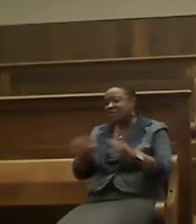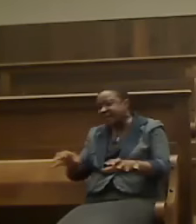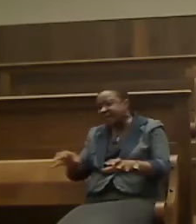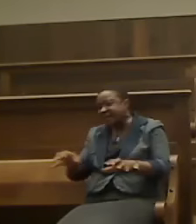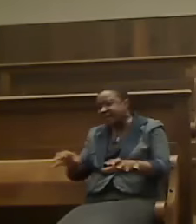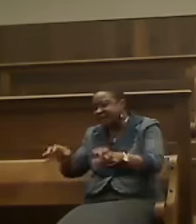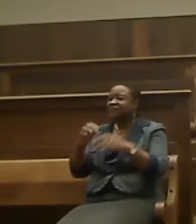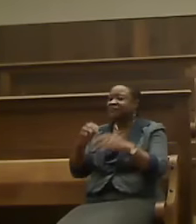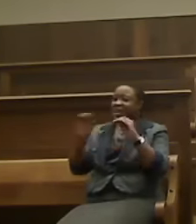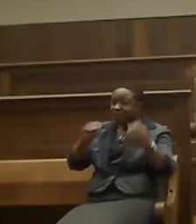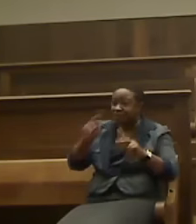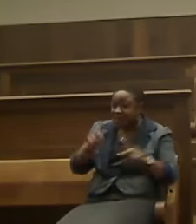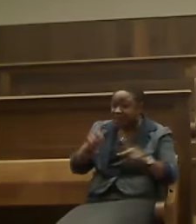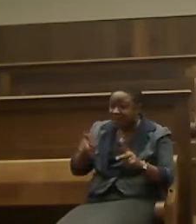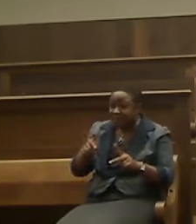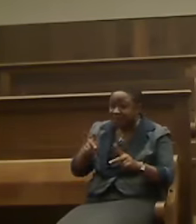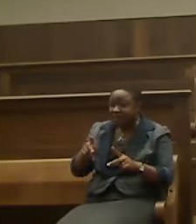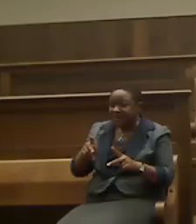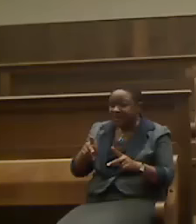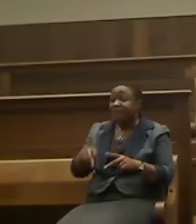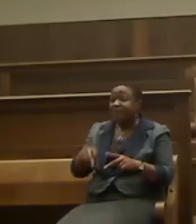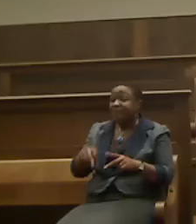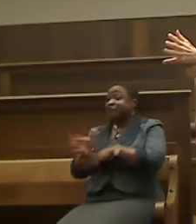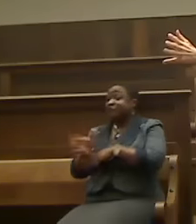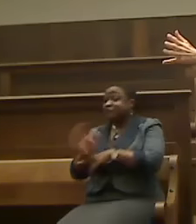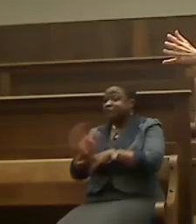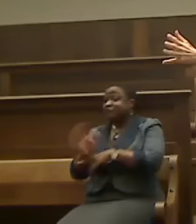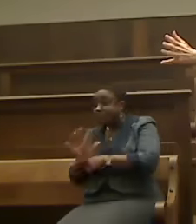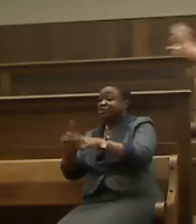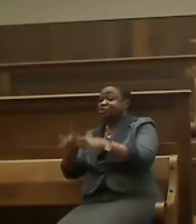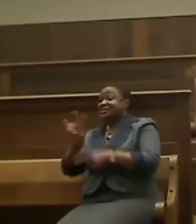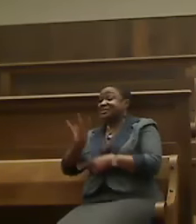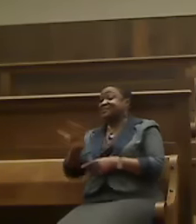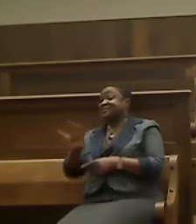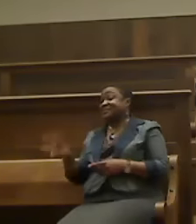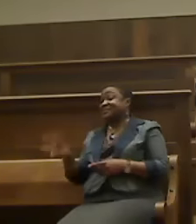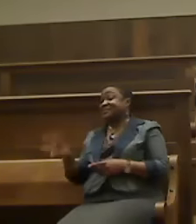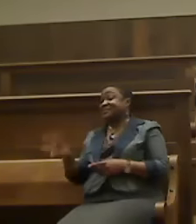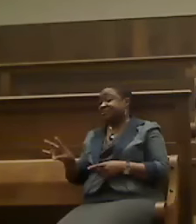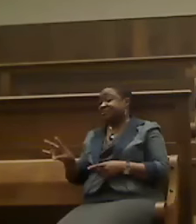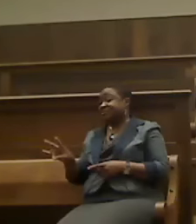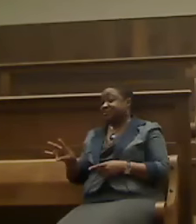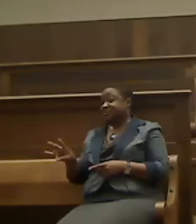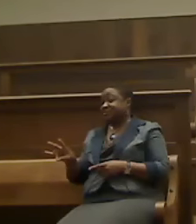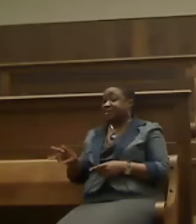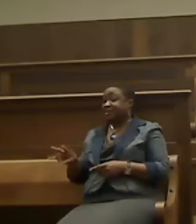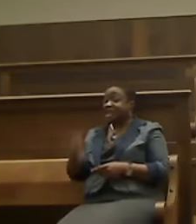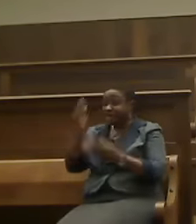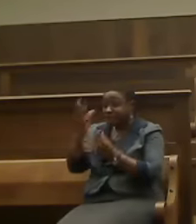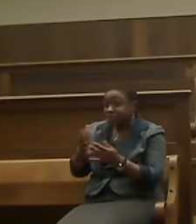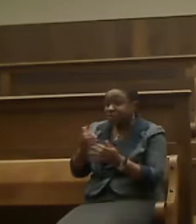at educating people. That moved up to 77. So the same information that changes people's